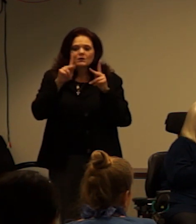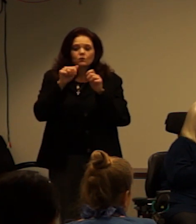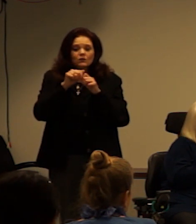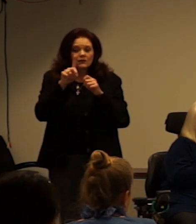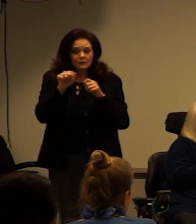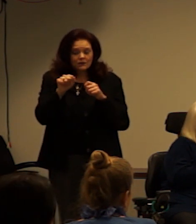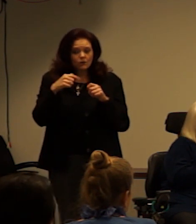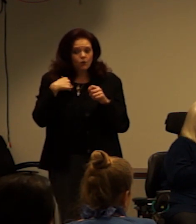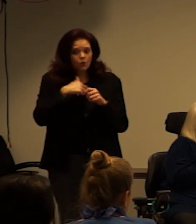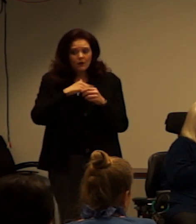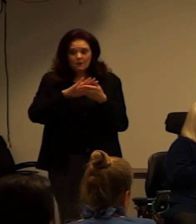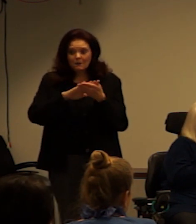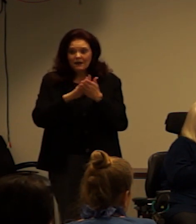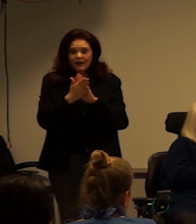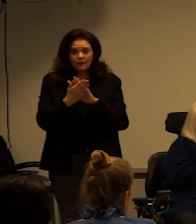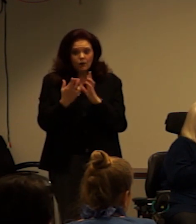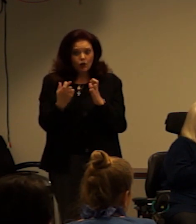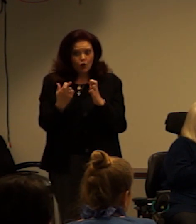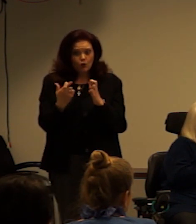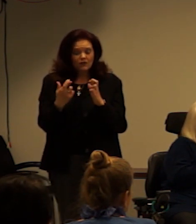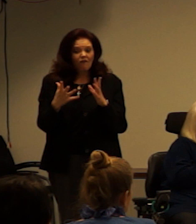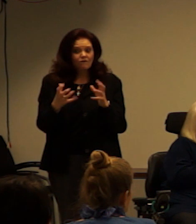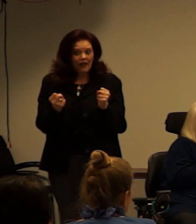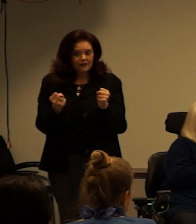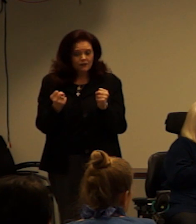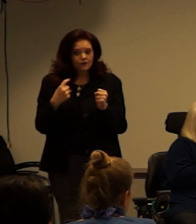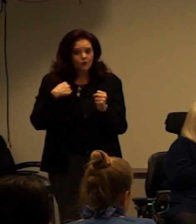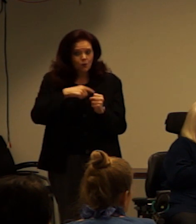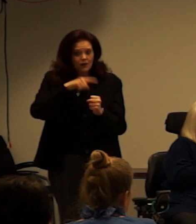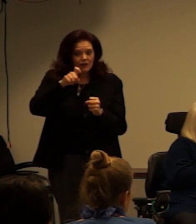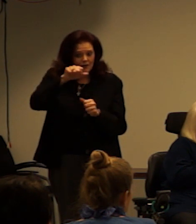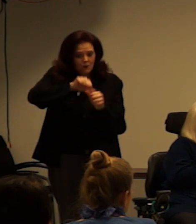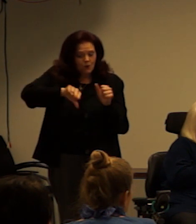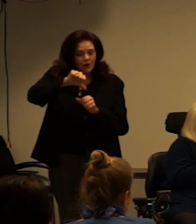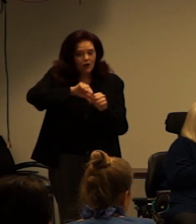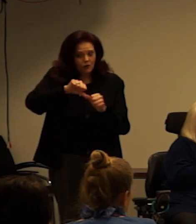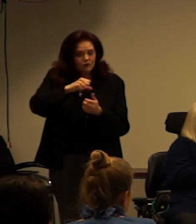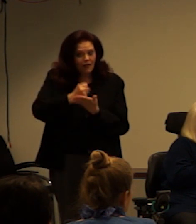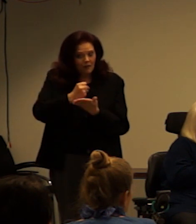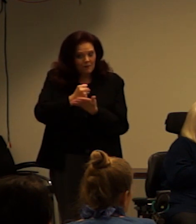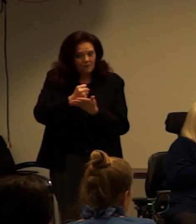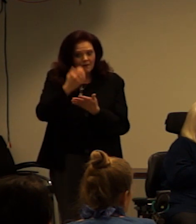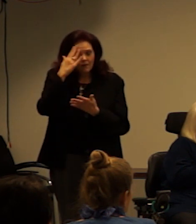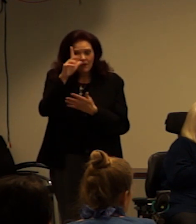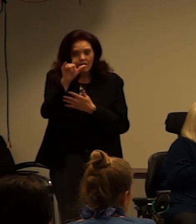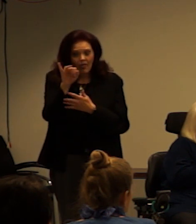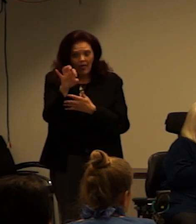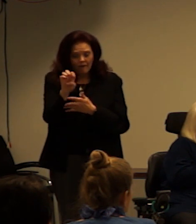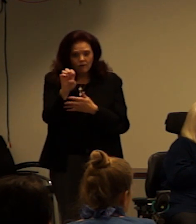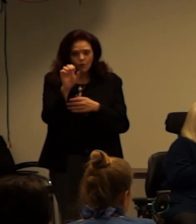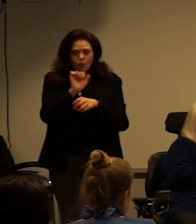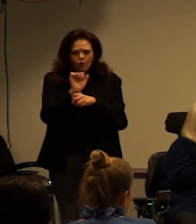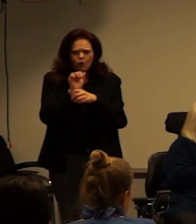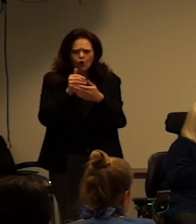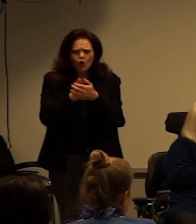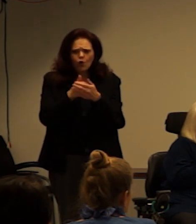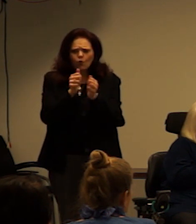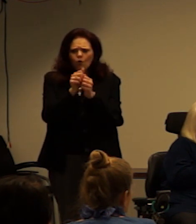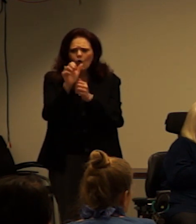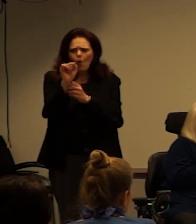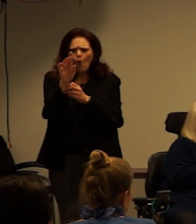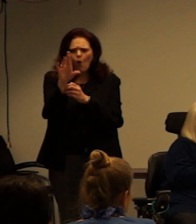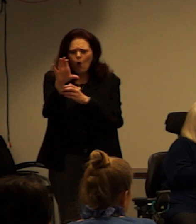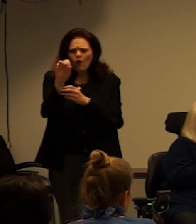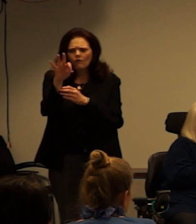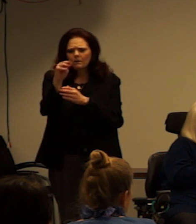close real fast because we needed each other's help. I know that Life of Mississippi worked really closely with the ARC of